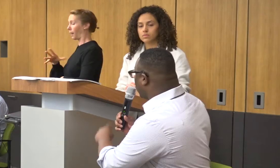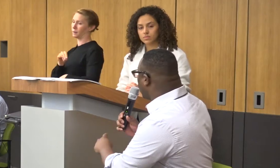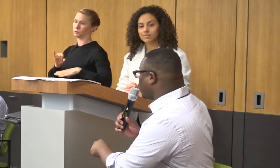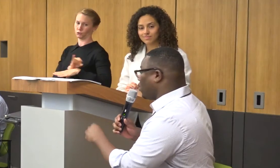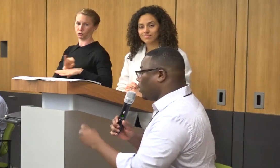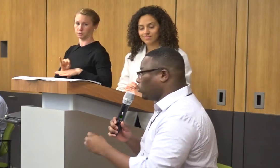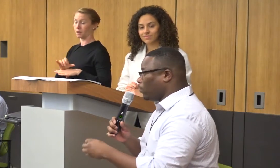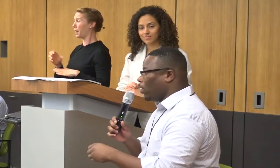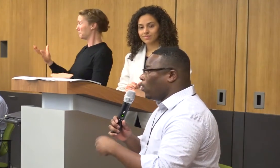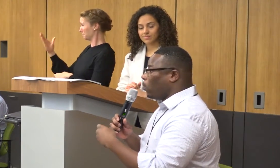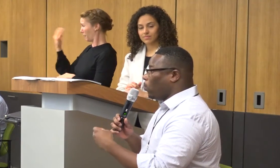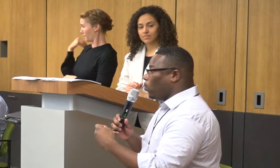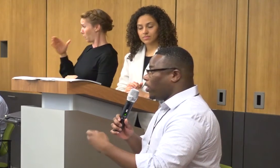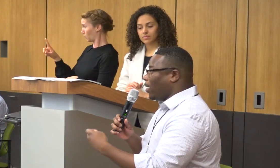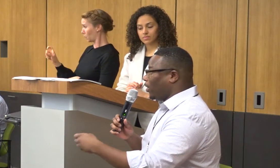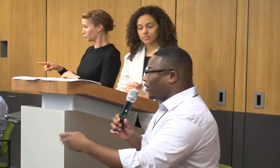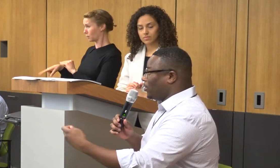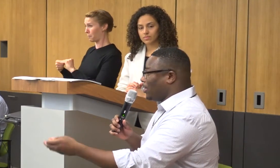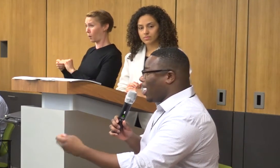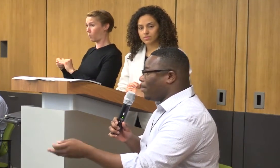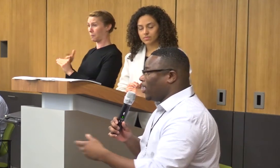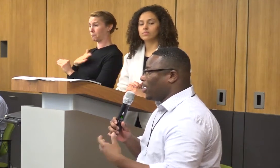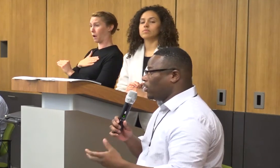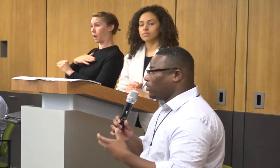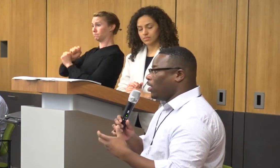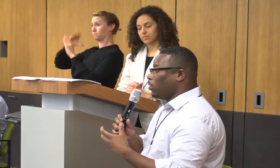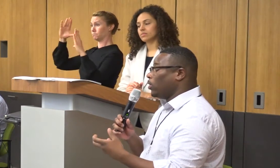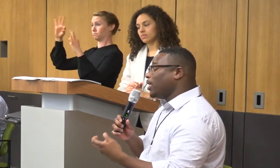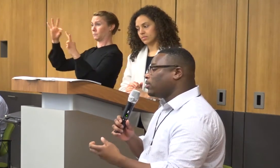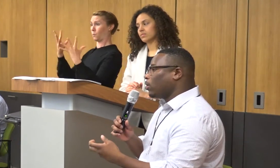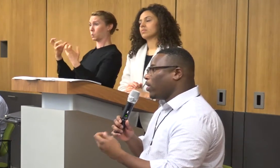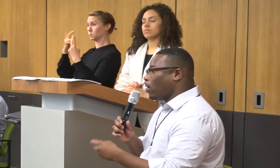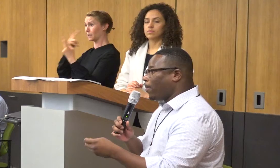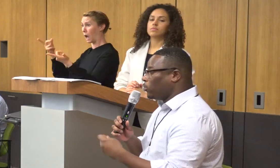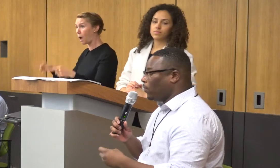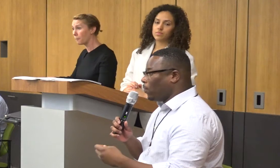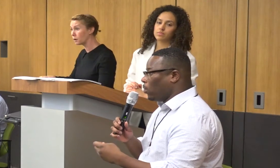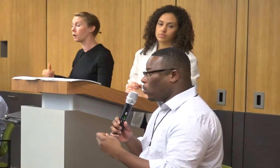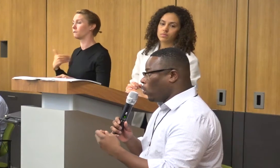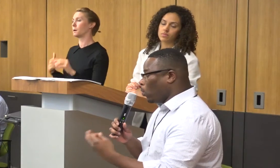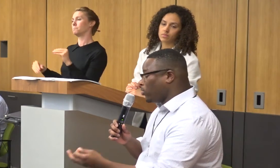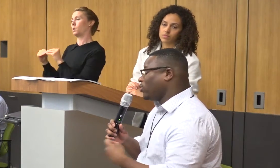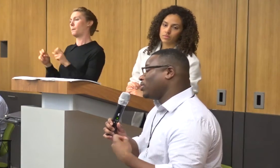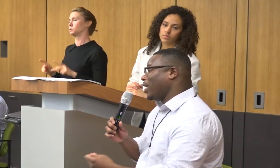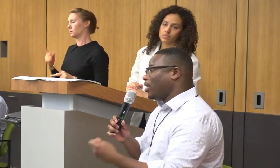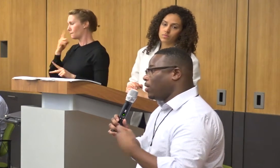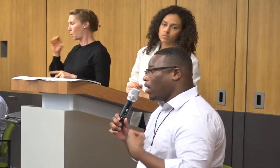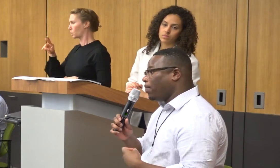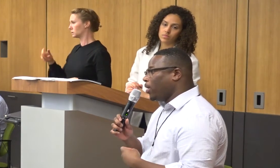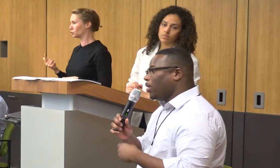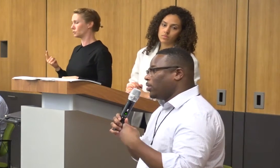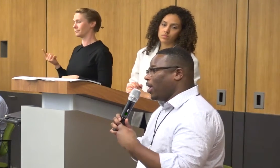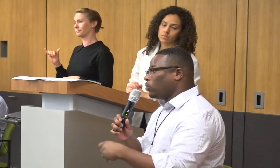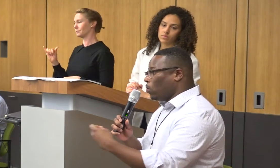And back to your earlier question about sort of what I would like to see happen, I think there is greater opportunity for organizations like